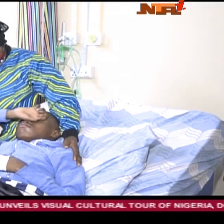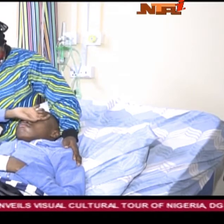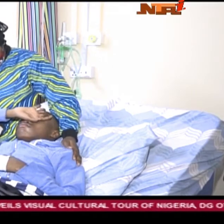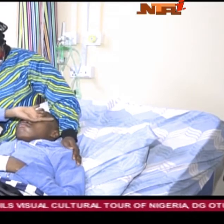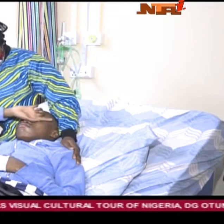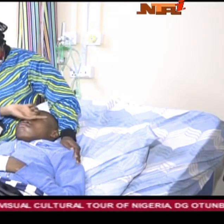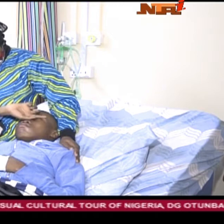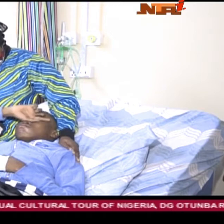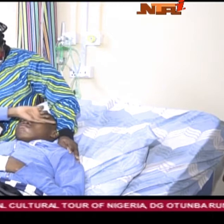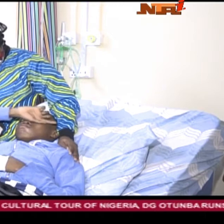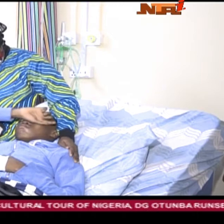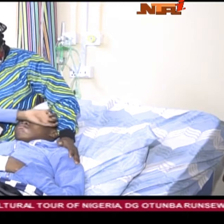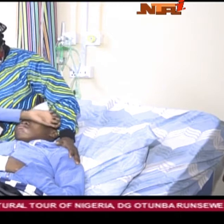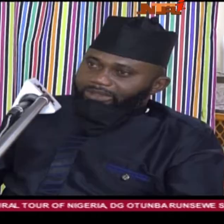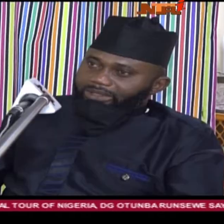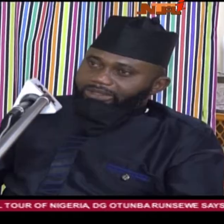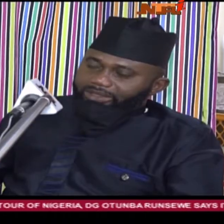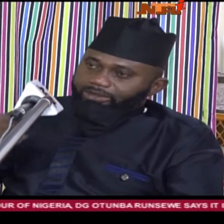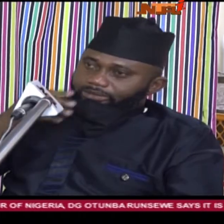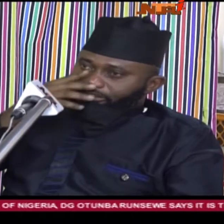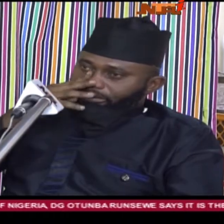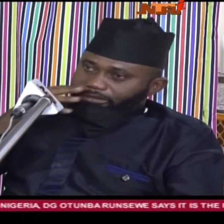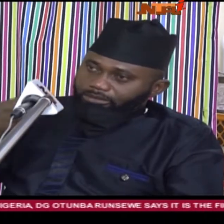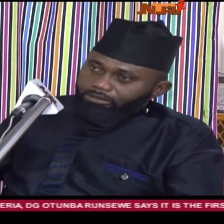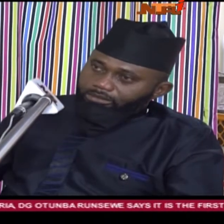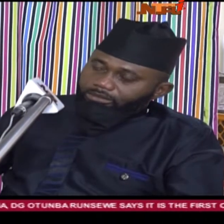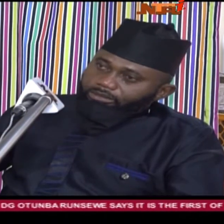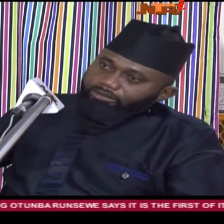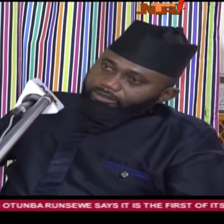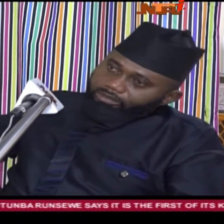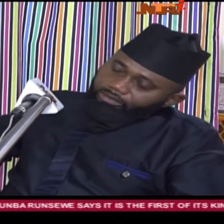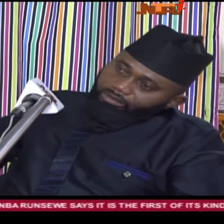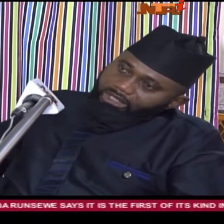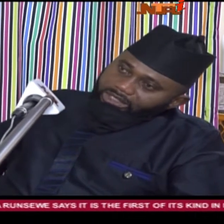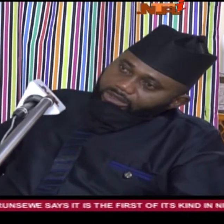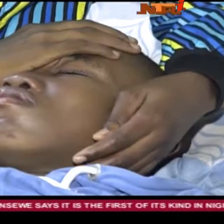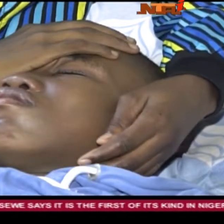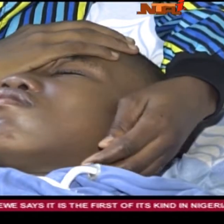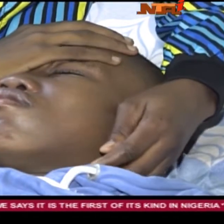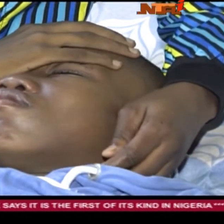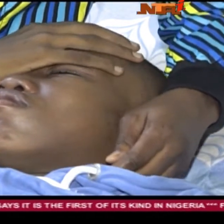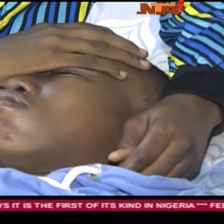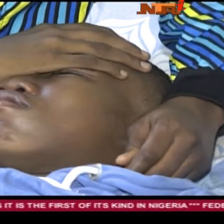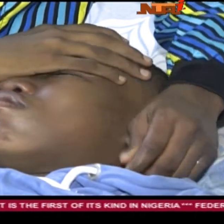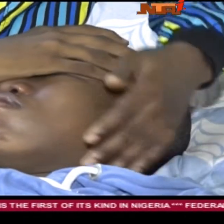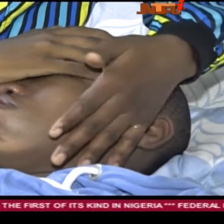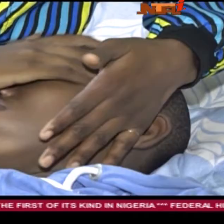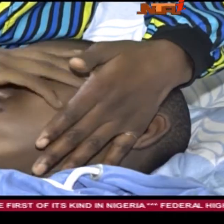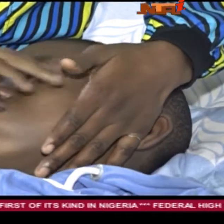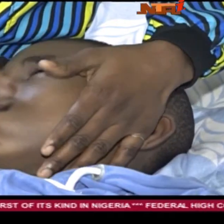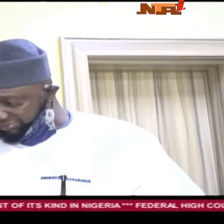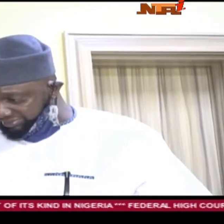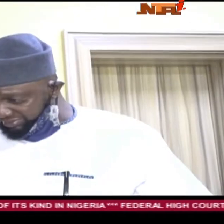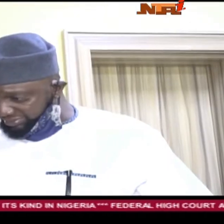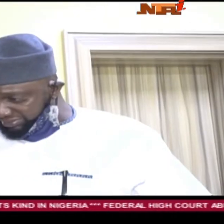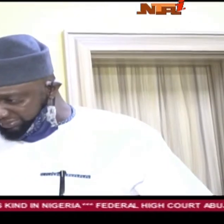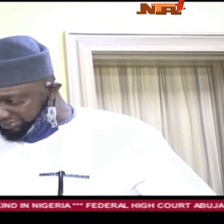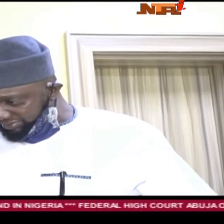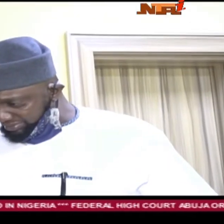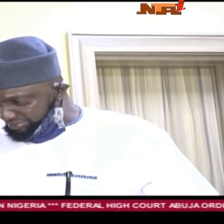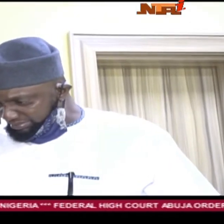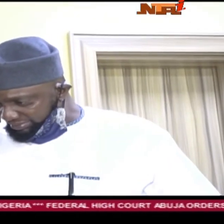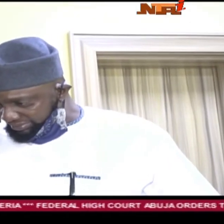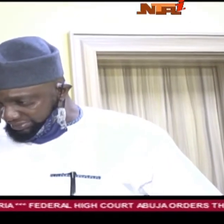Suddenly, the story changed. Fears are now in the eyes of the entire family.